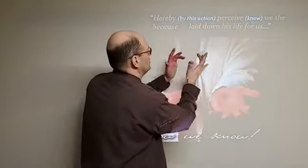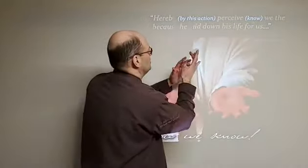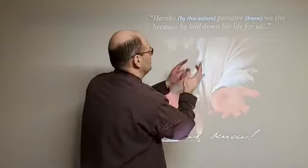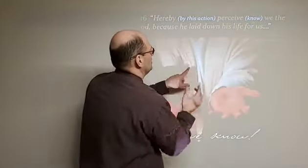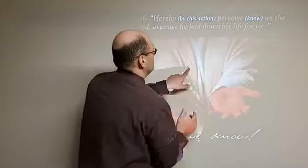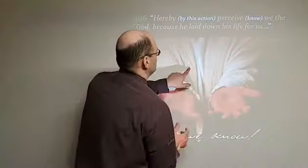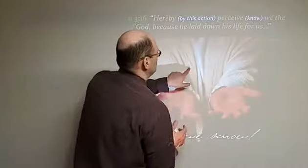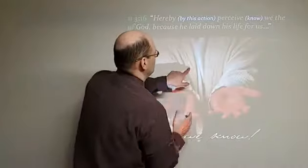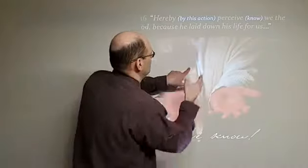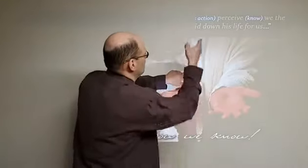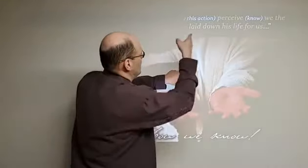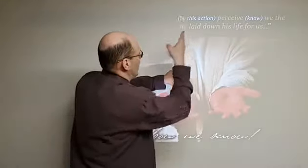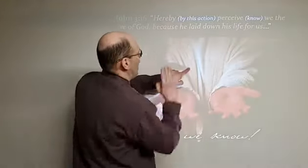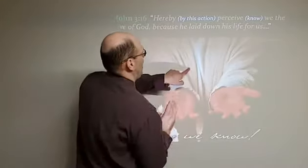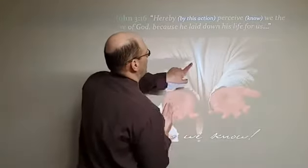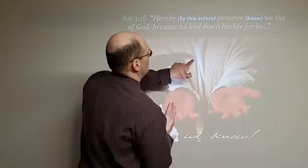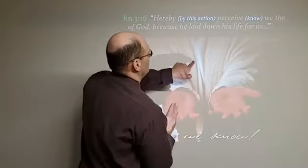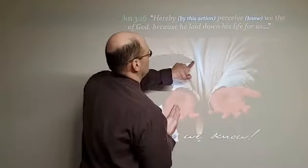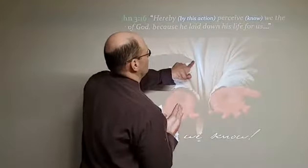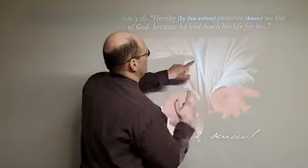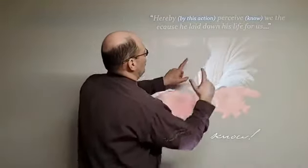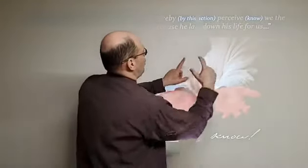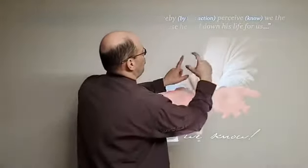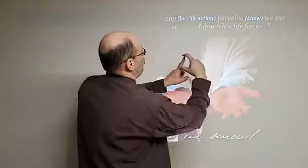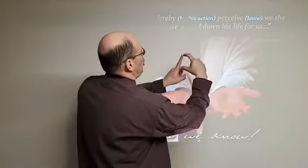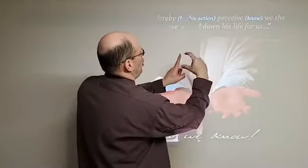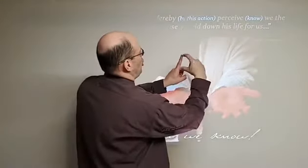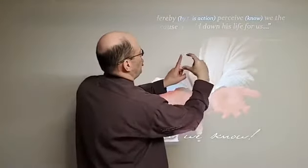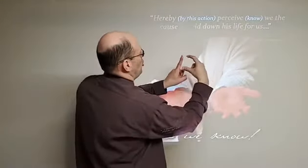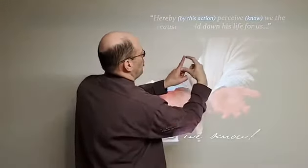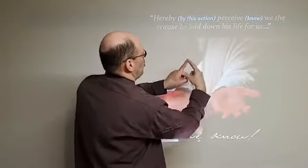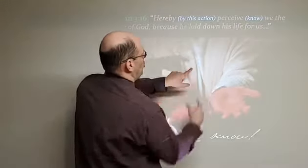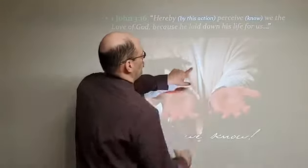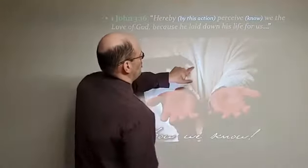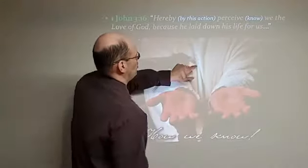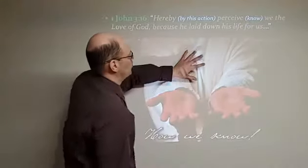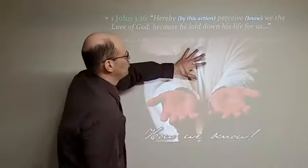he is standing here he is God in the flesh he is the word